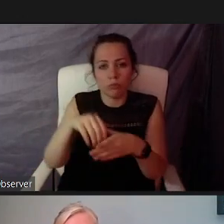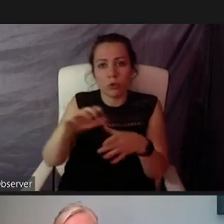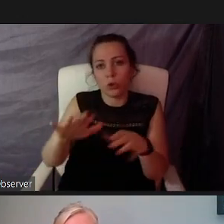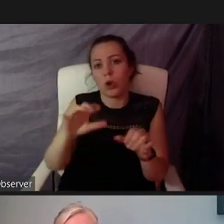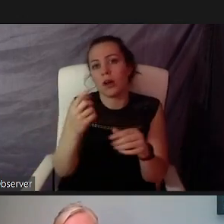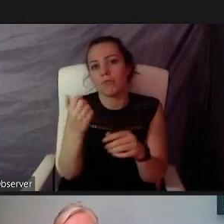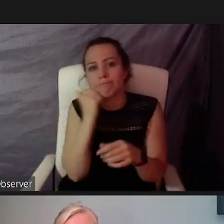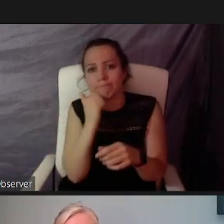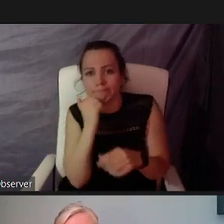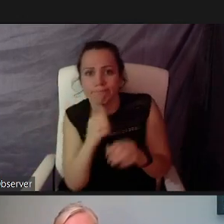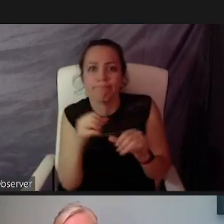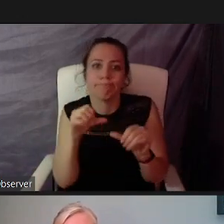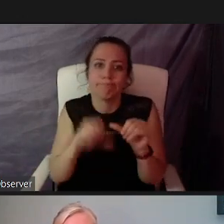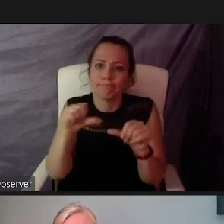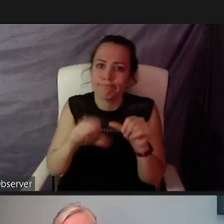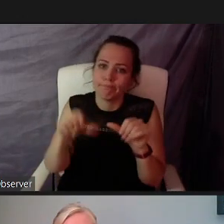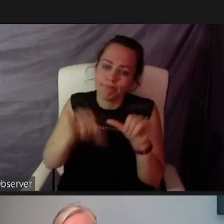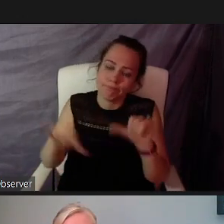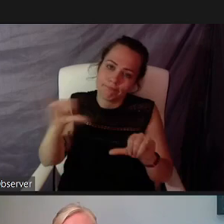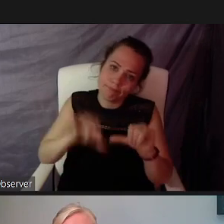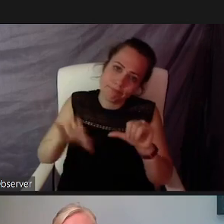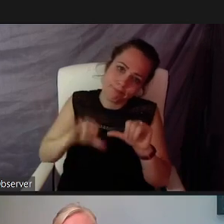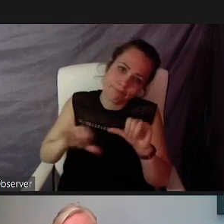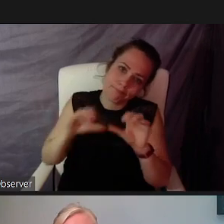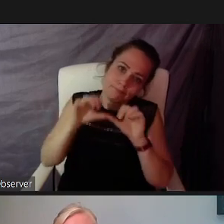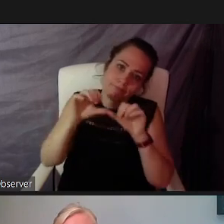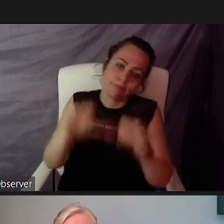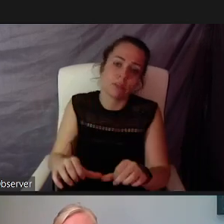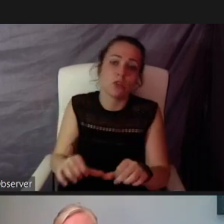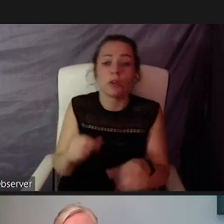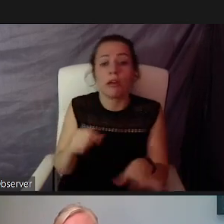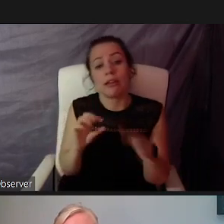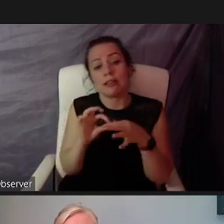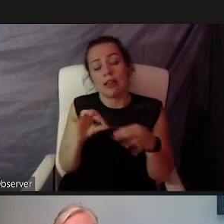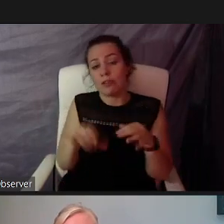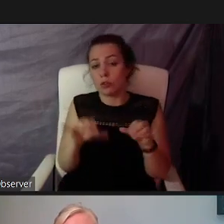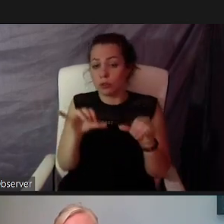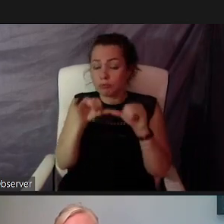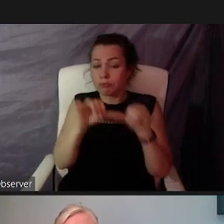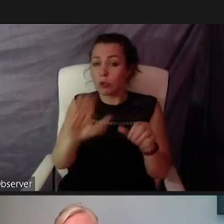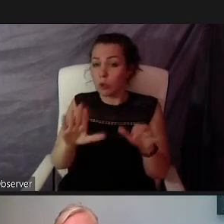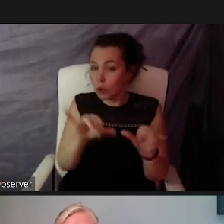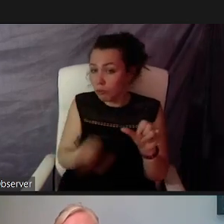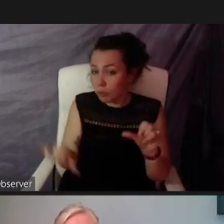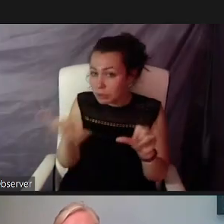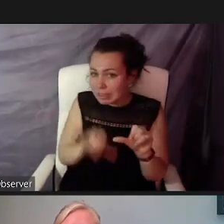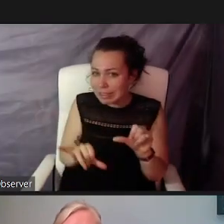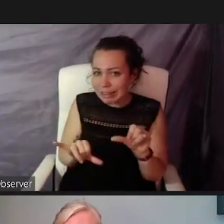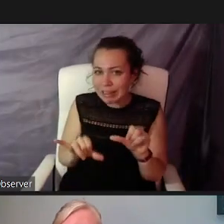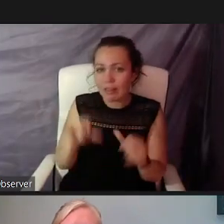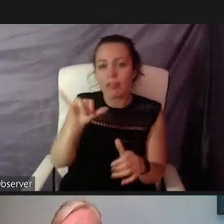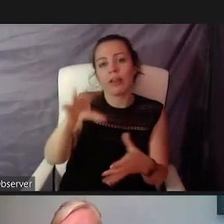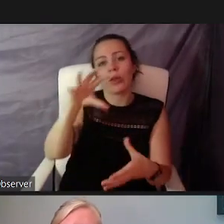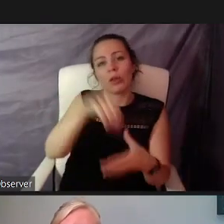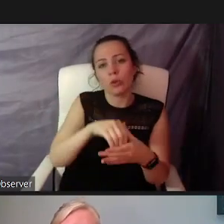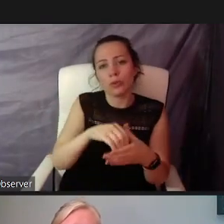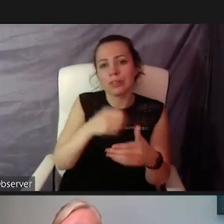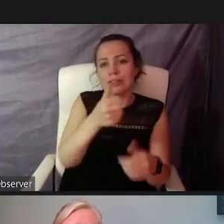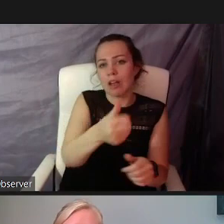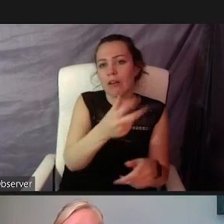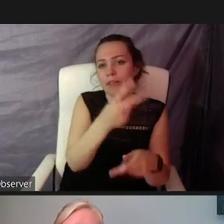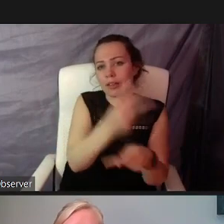maintain a sense of normality. And when I say maintaining routines, this is because it includes self-care strategies. So